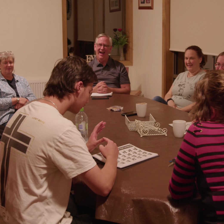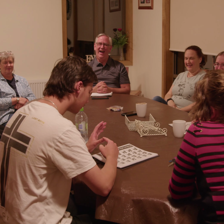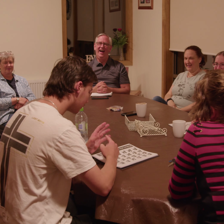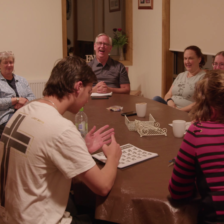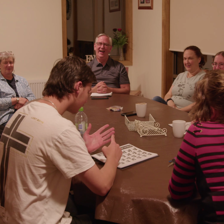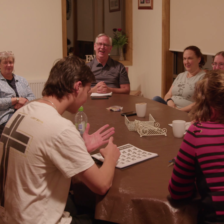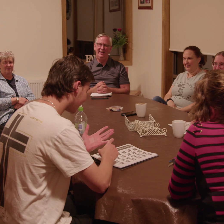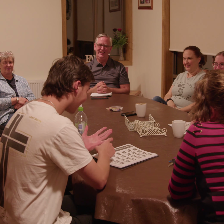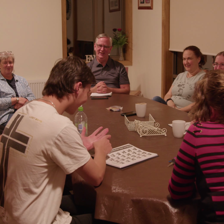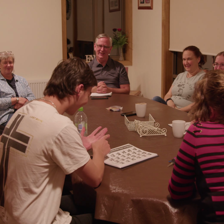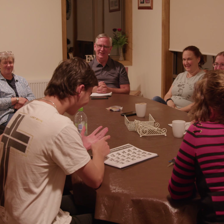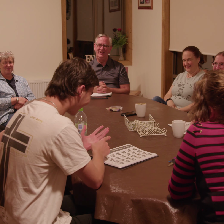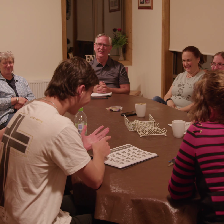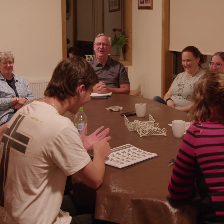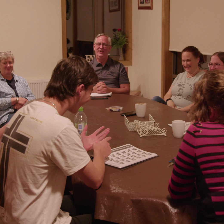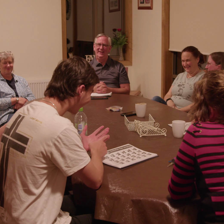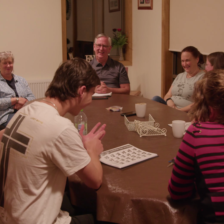Oh, I think he knows it. I